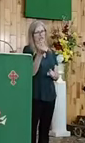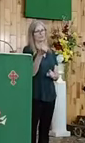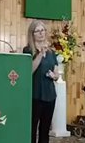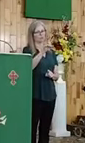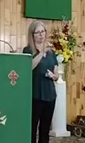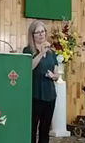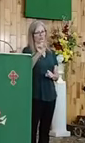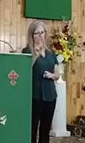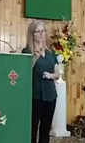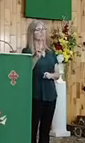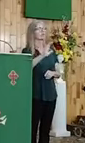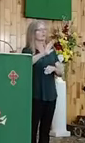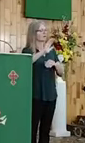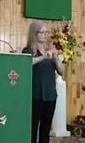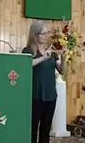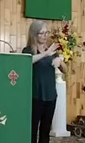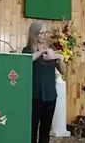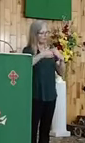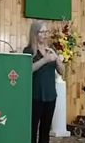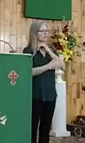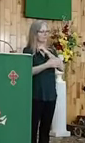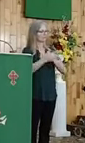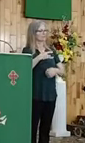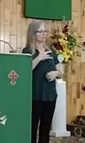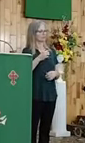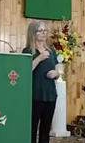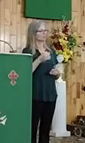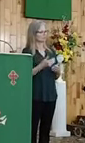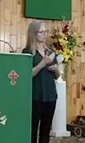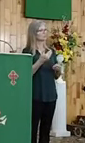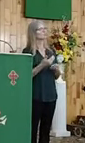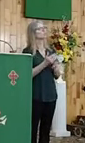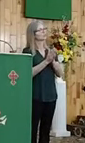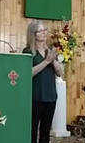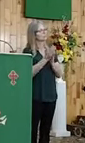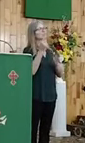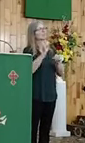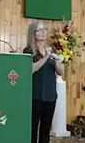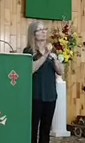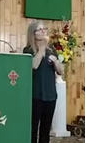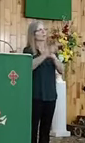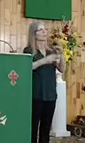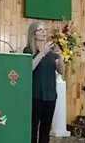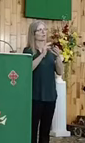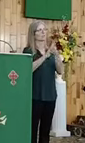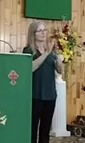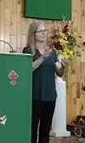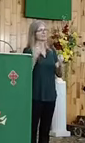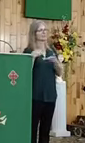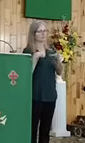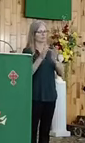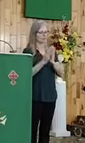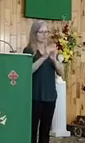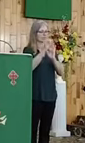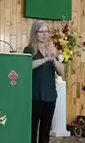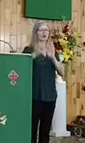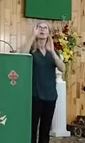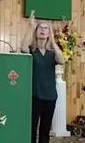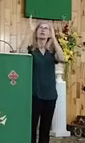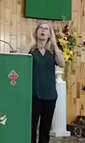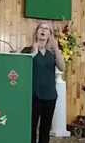people of all nations feel renewed urgency to work for world peace, let us pray to the Lord. Lord, hear our